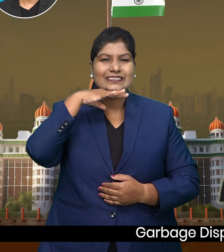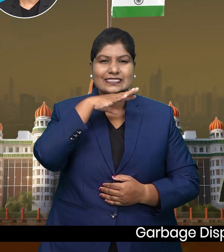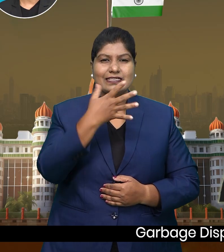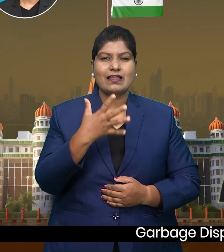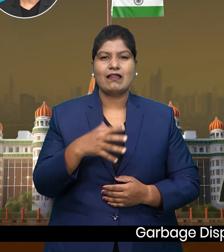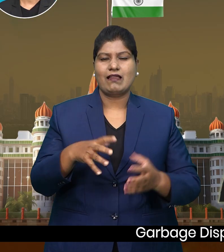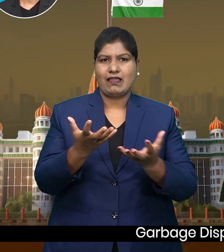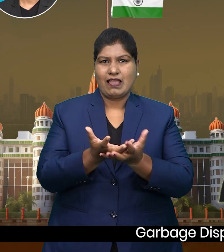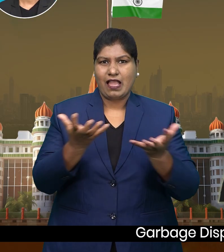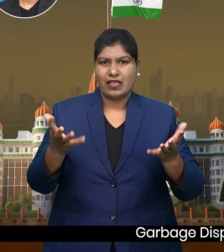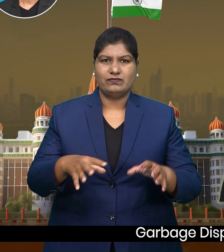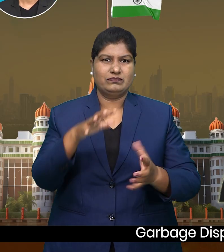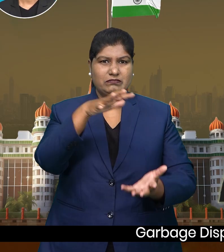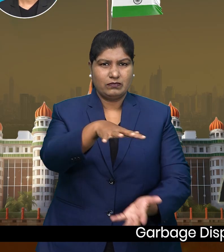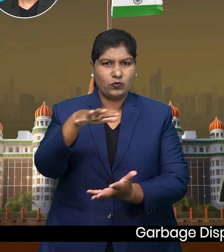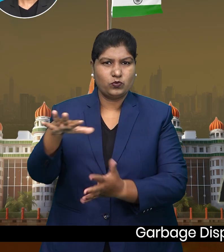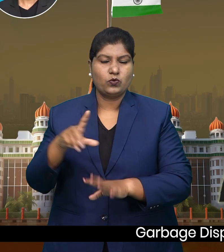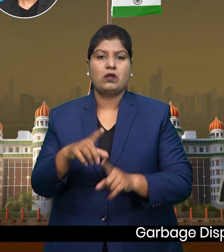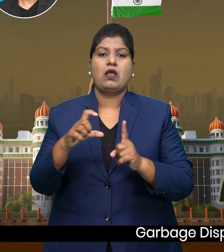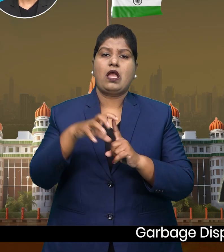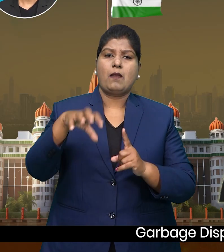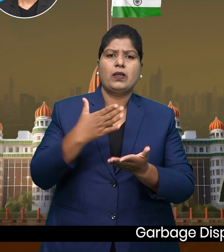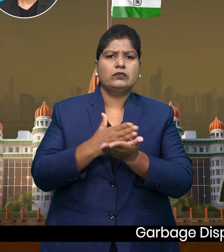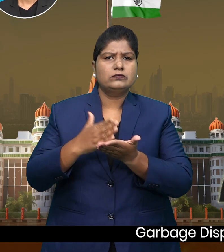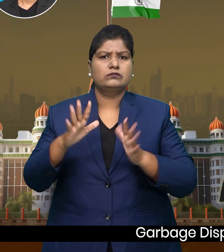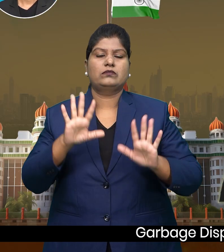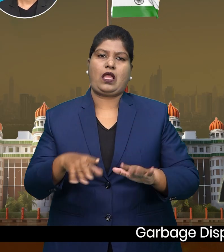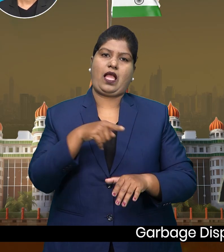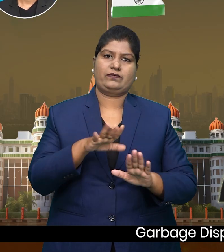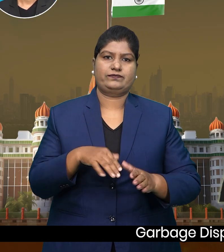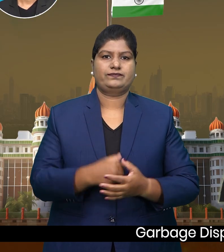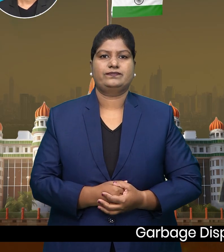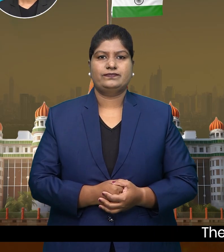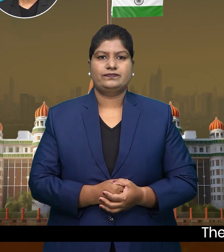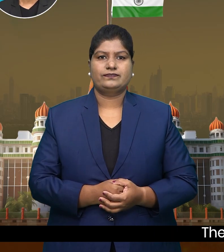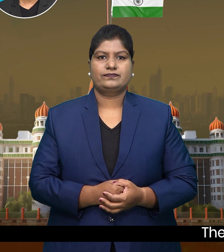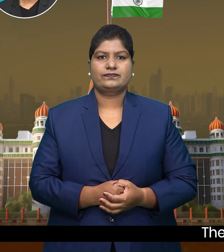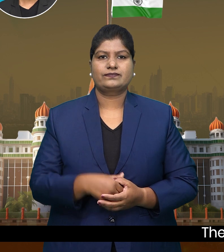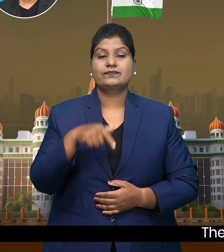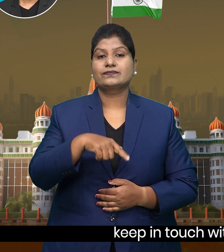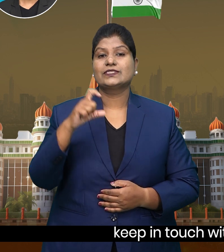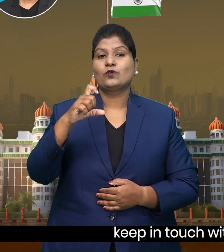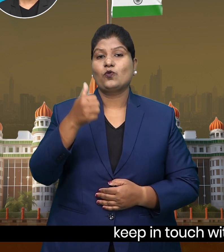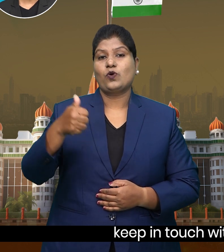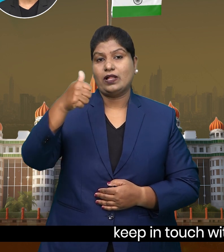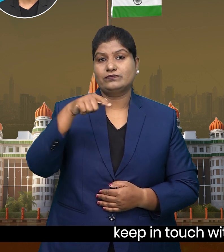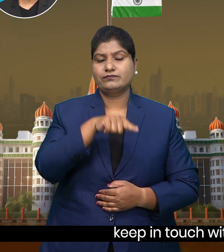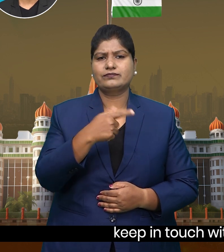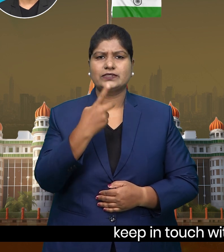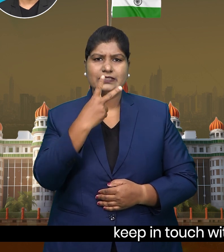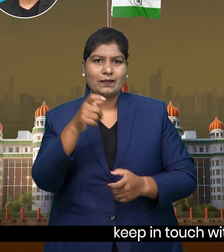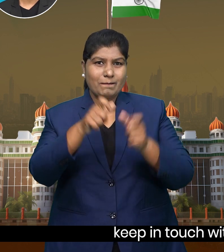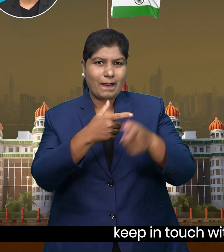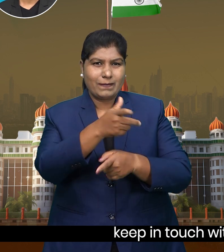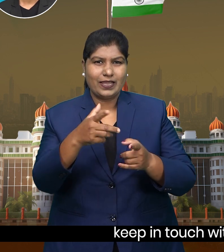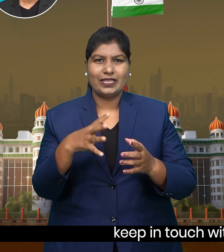department, etc. The counsellors keep in touch with the people